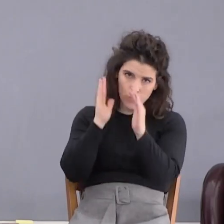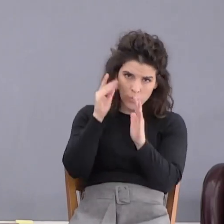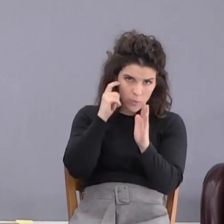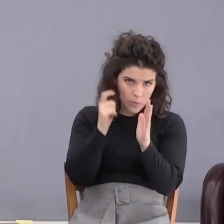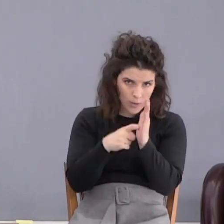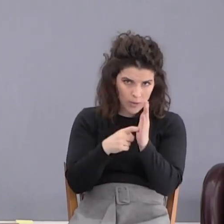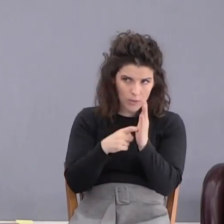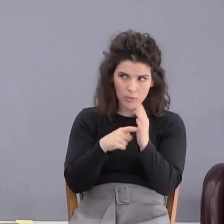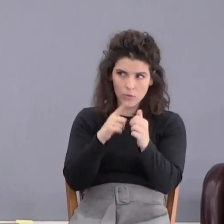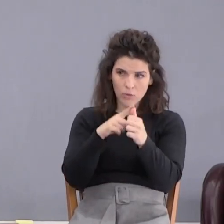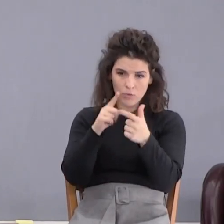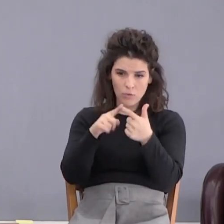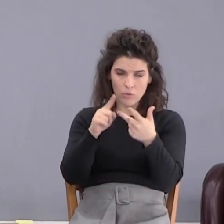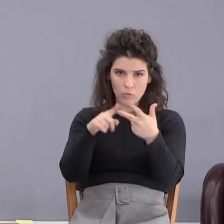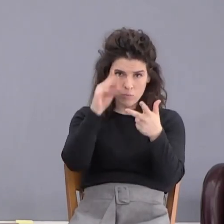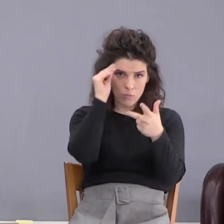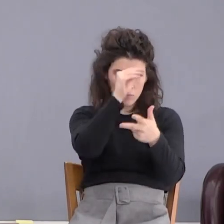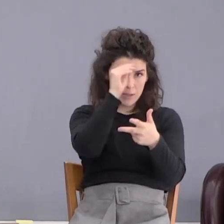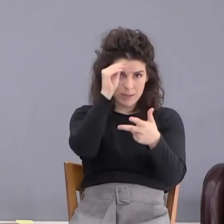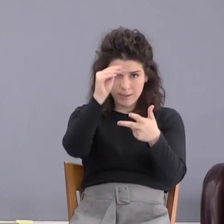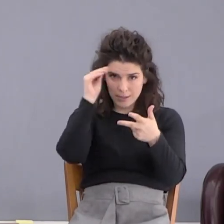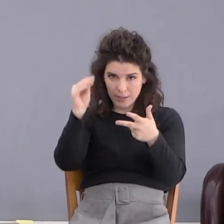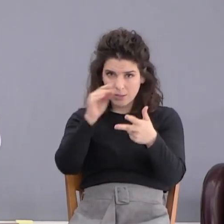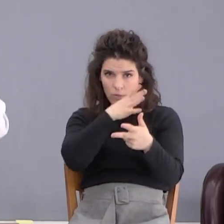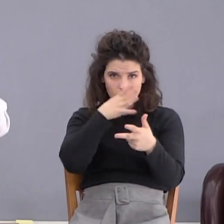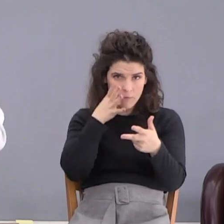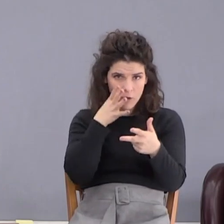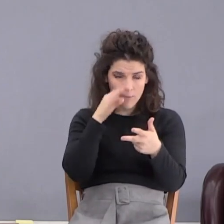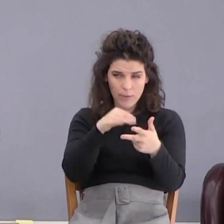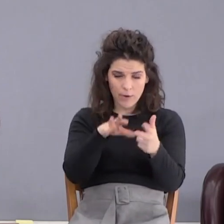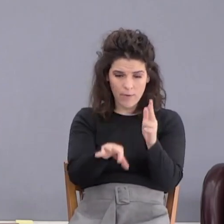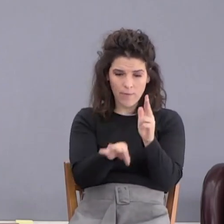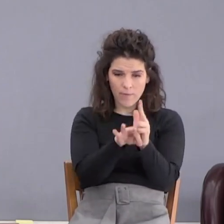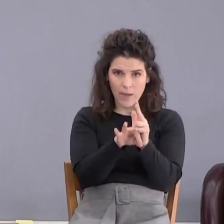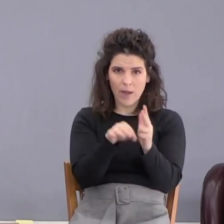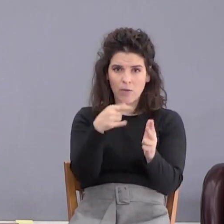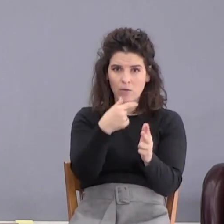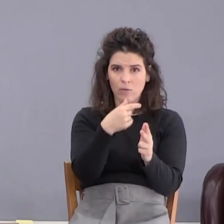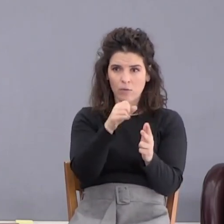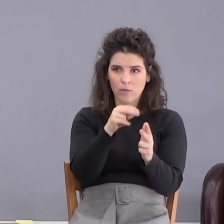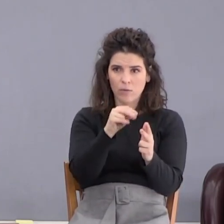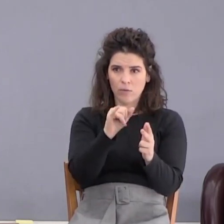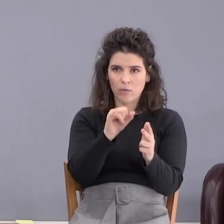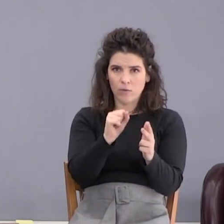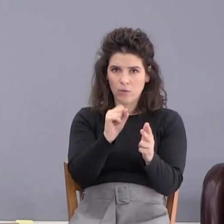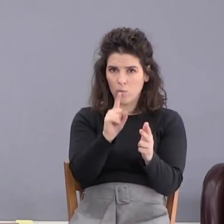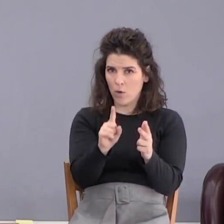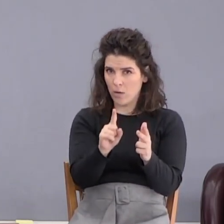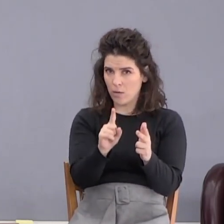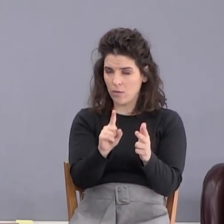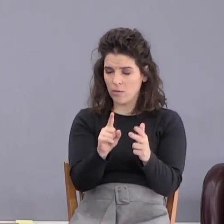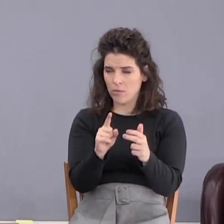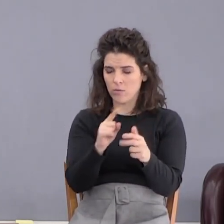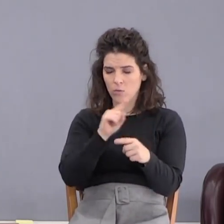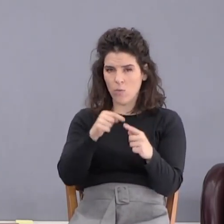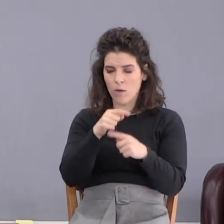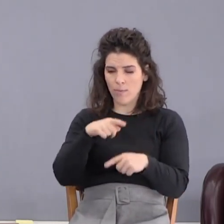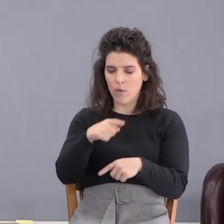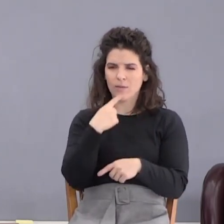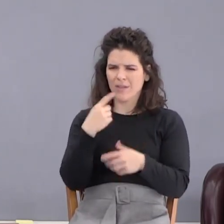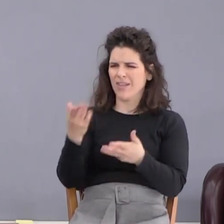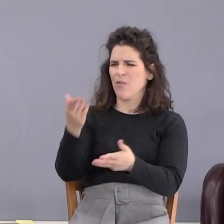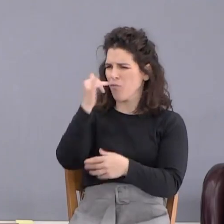There are three principles in agriculture that are found in Genesis chapter 1. So when Paul says,